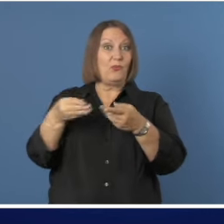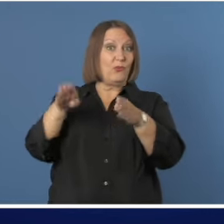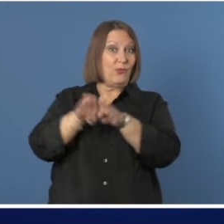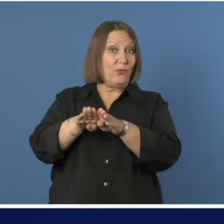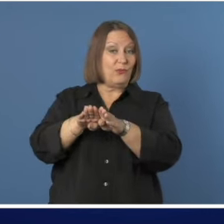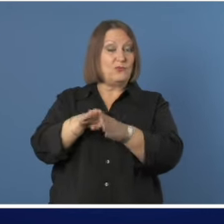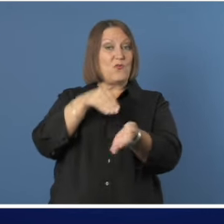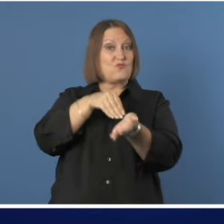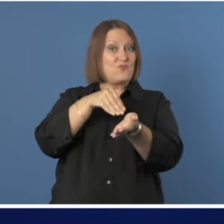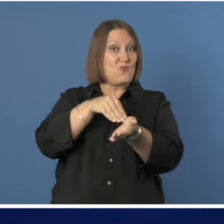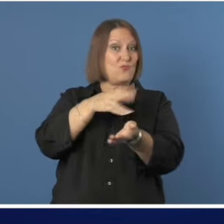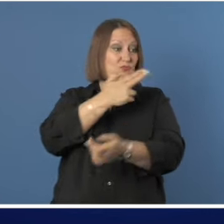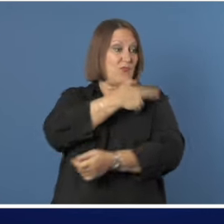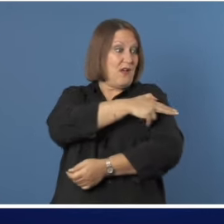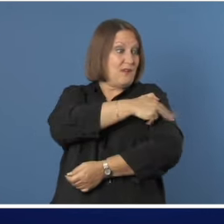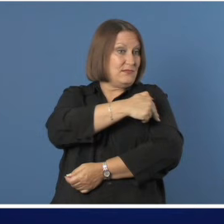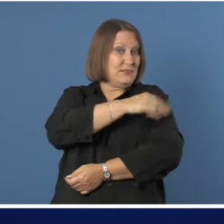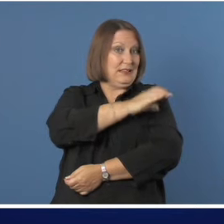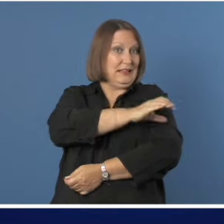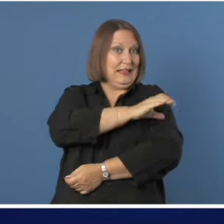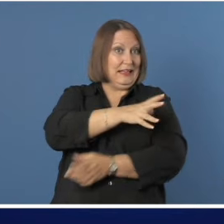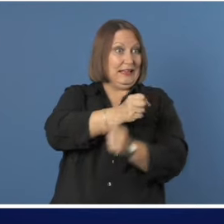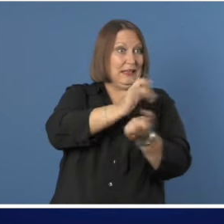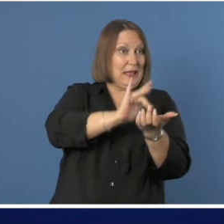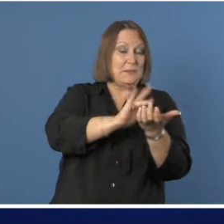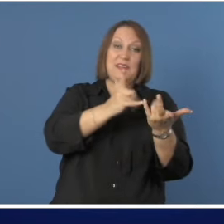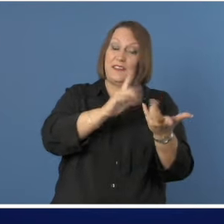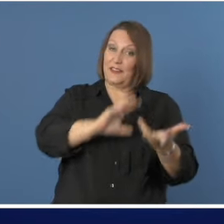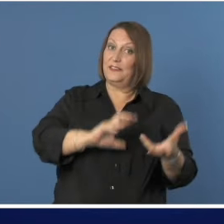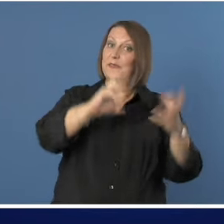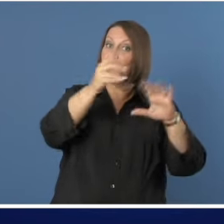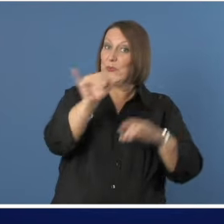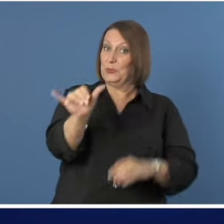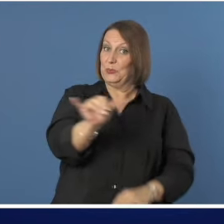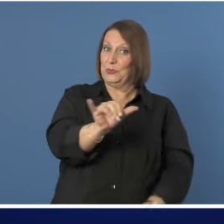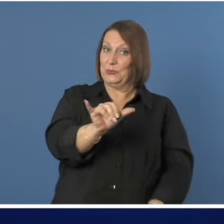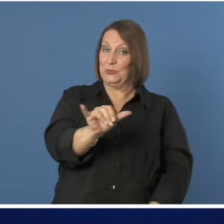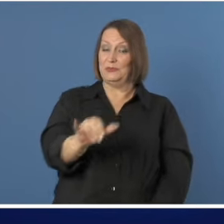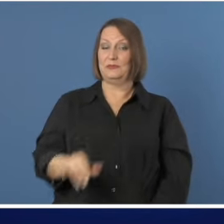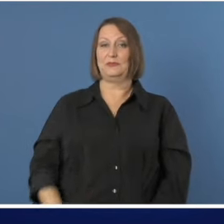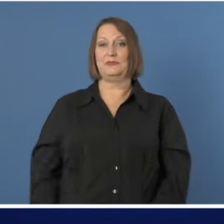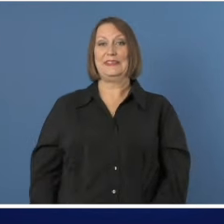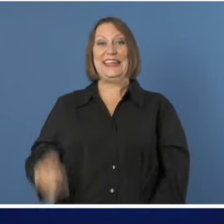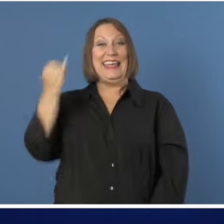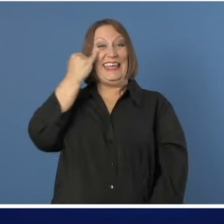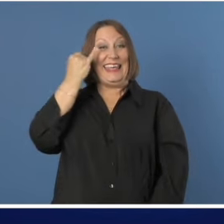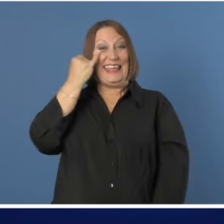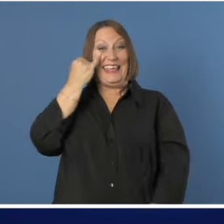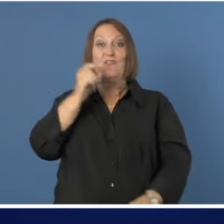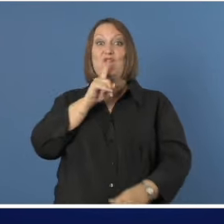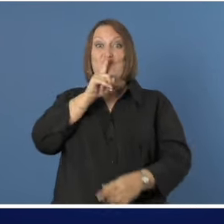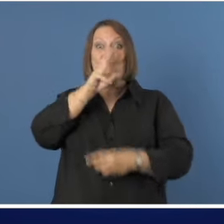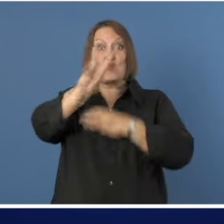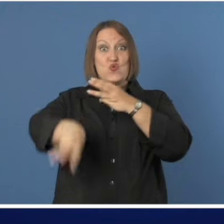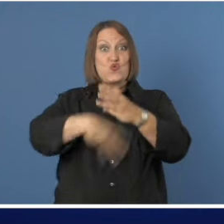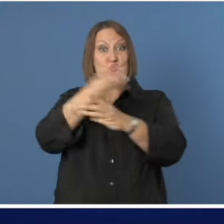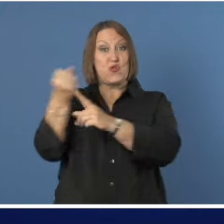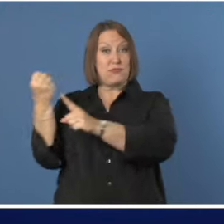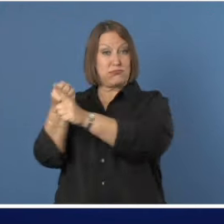basic services such as public transportation and health care. An especially